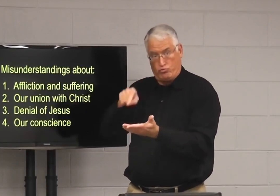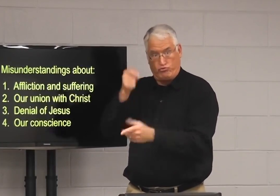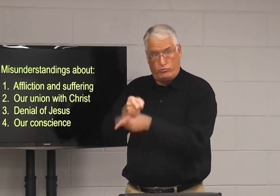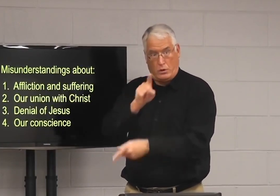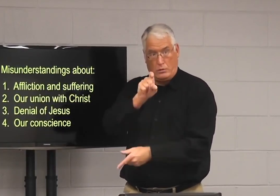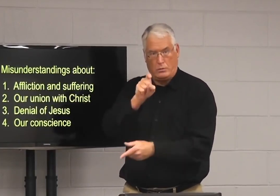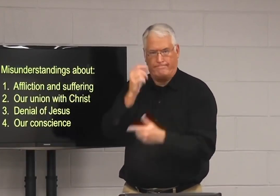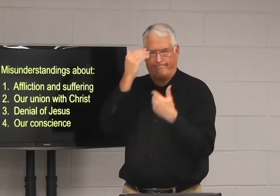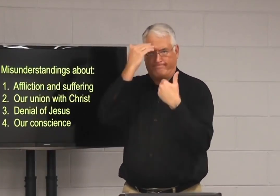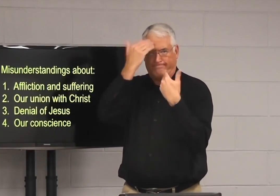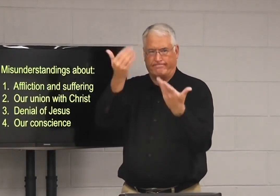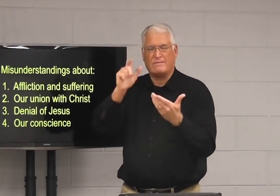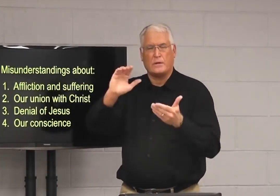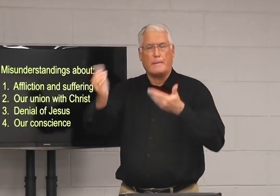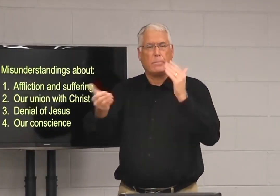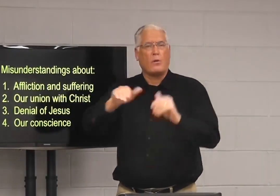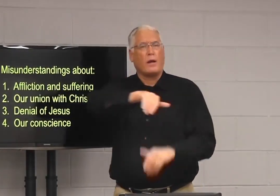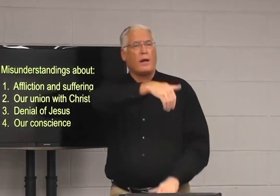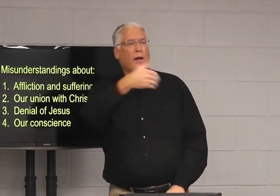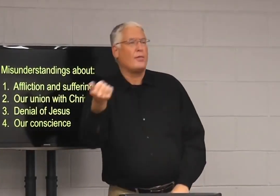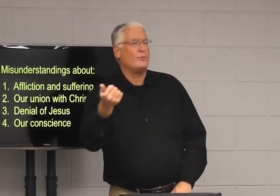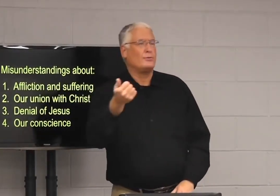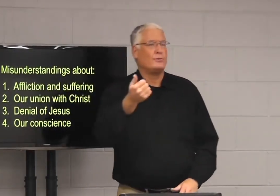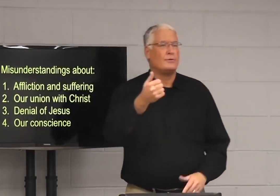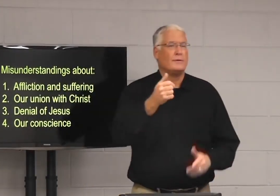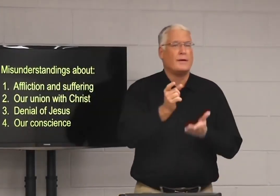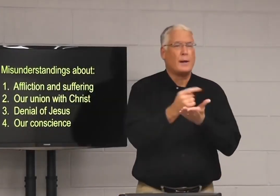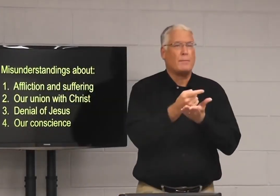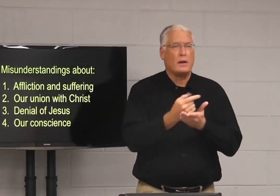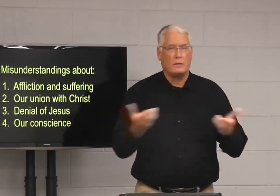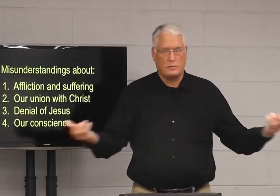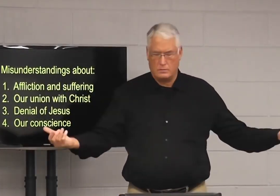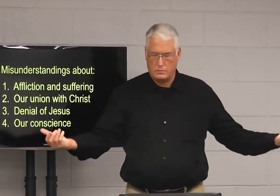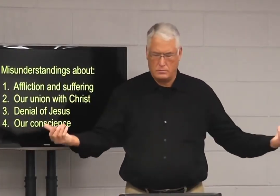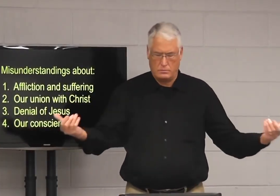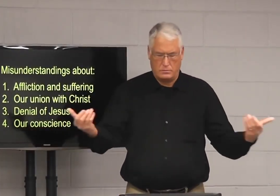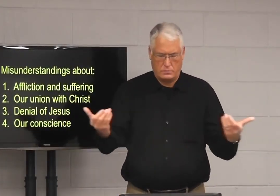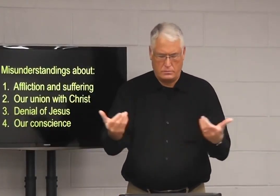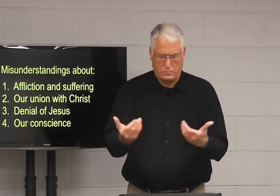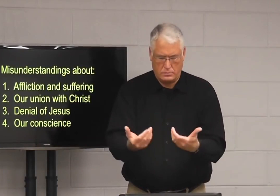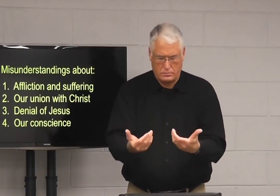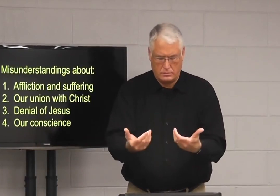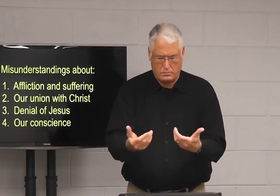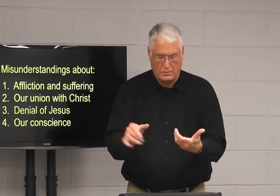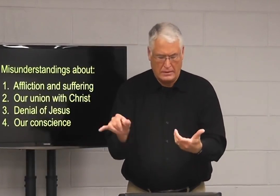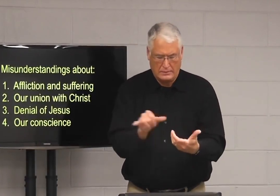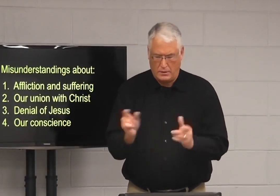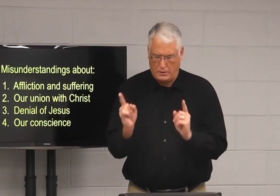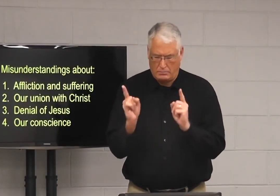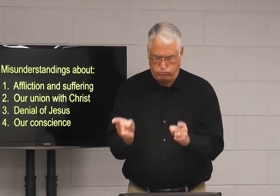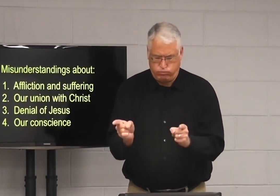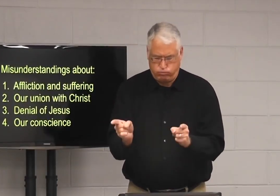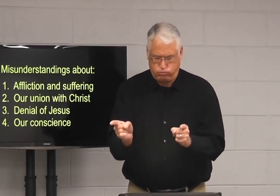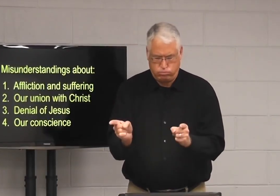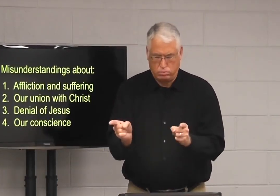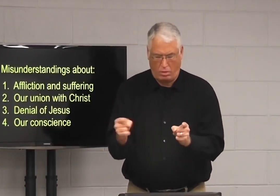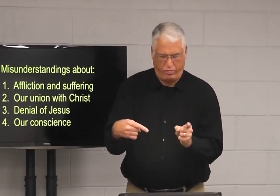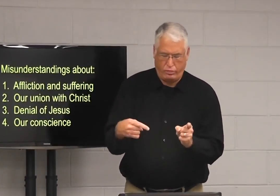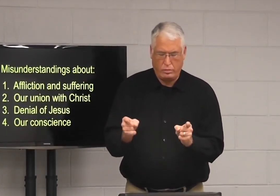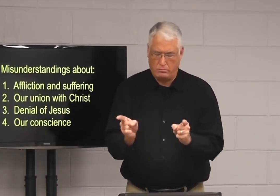compass, right? You have to compare it with other compasses, right? To make sure your compass is working and that they